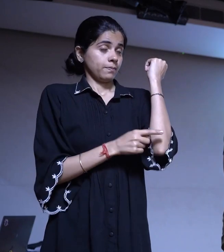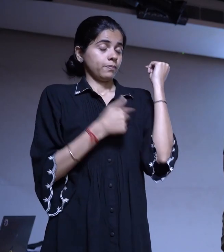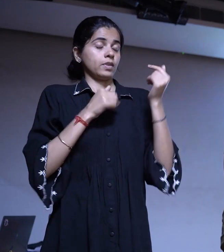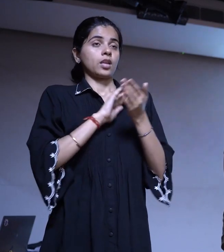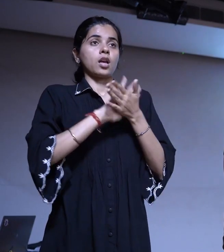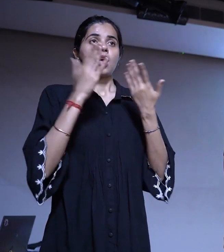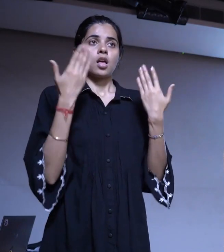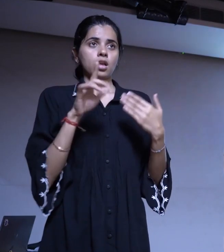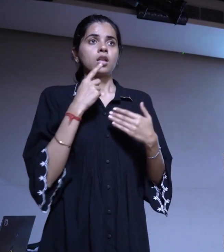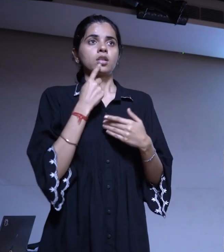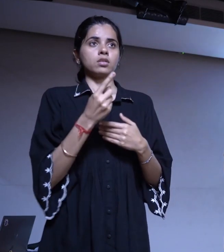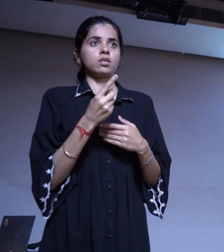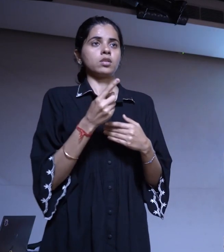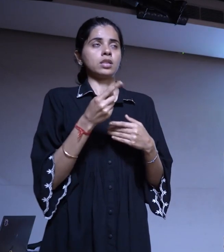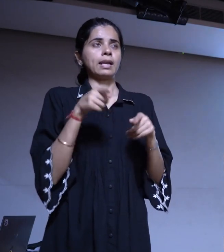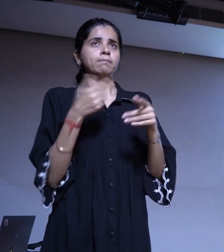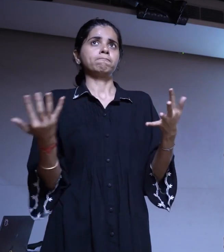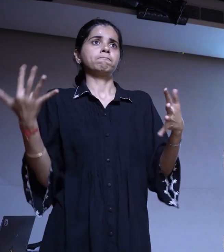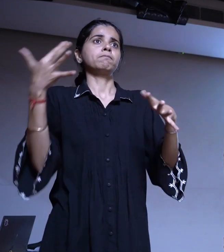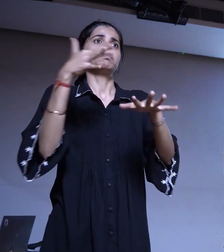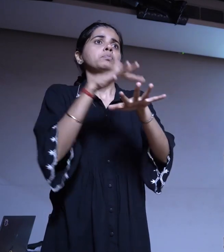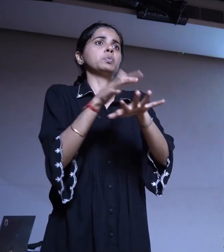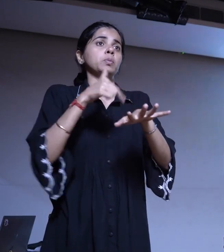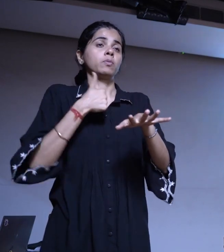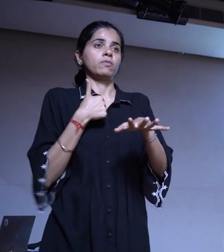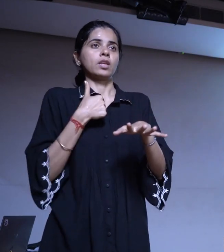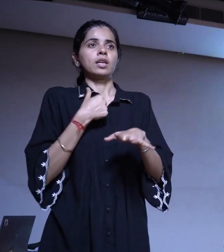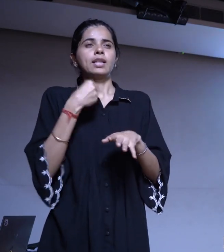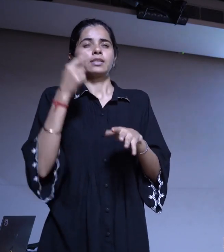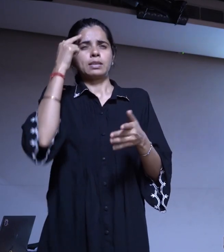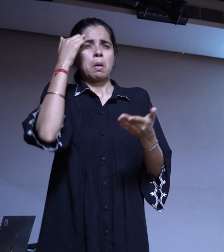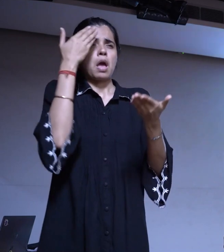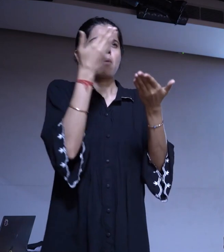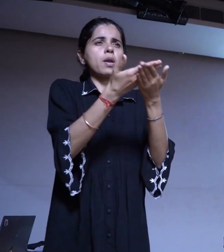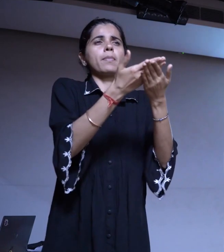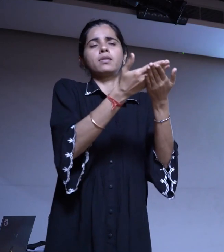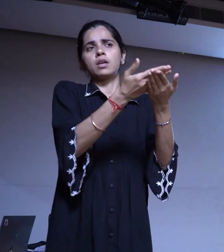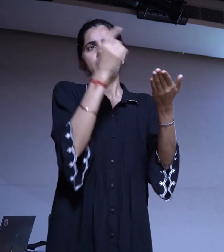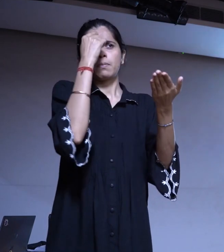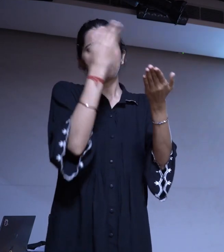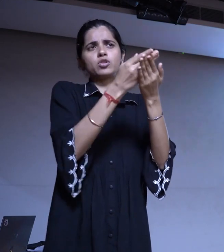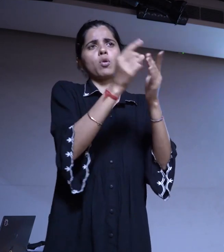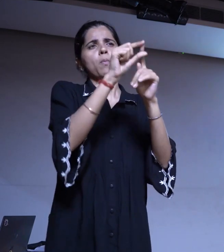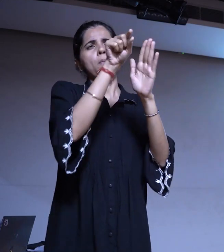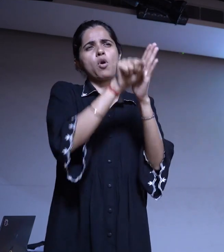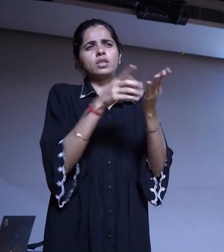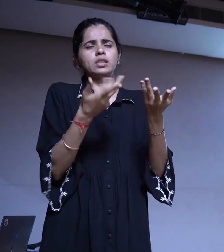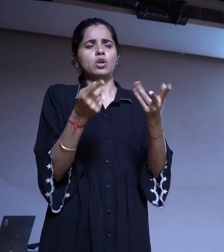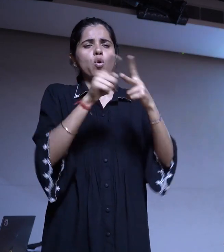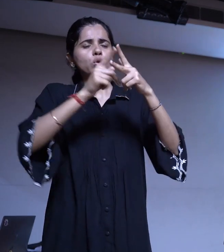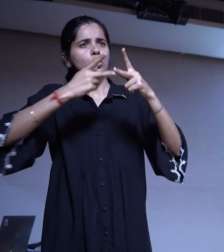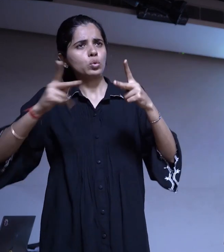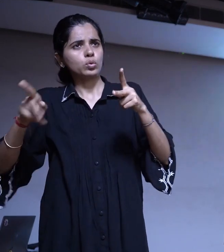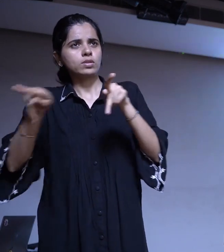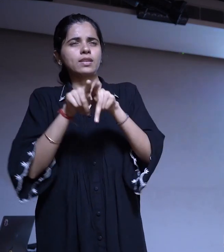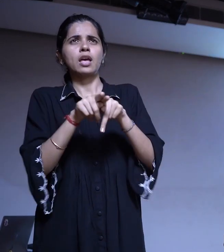that one of the things that has emerged um is has been the ease of implementation so because it's a simple not